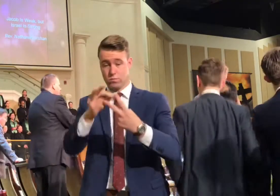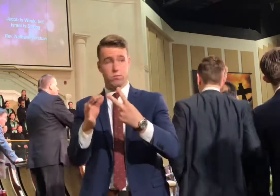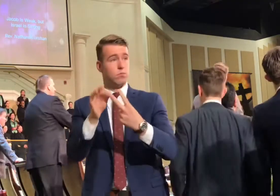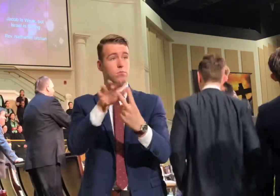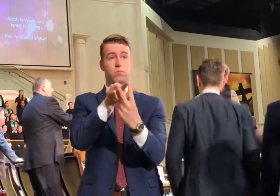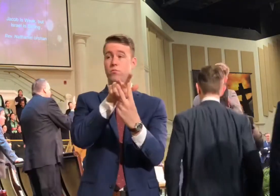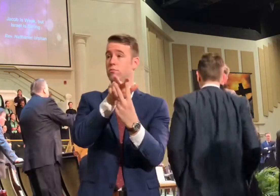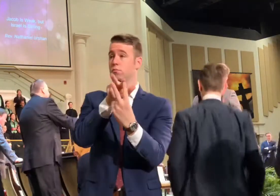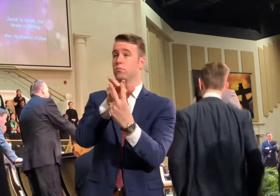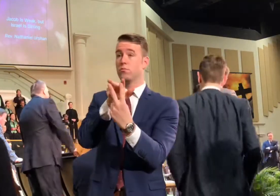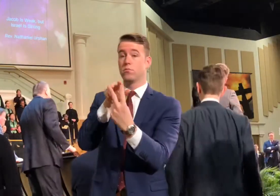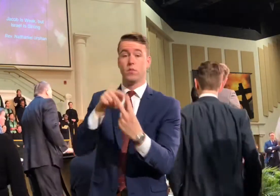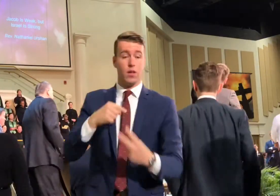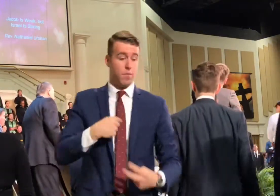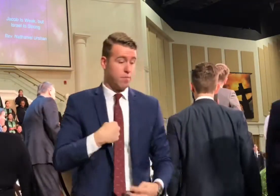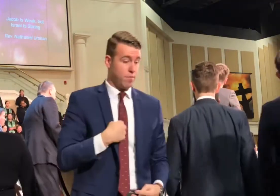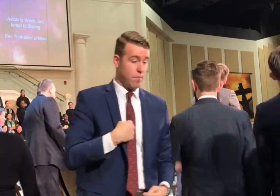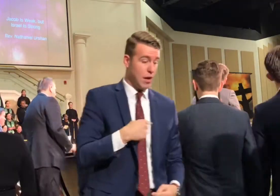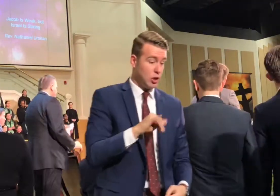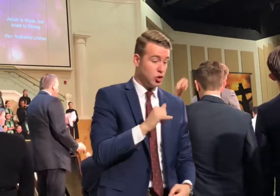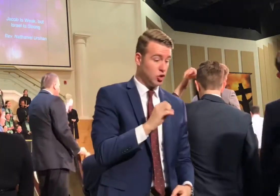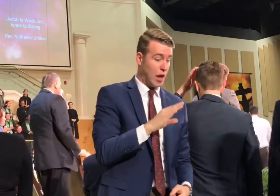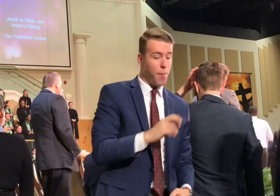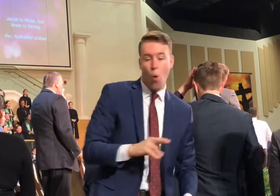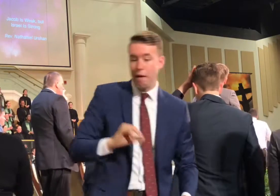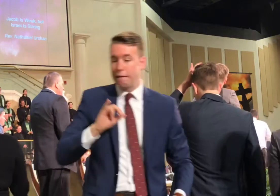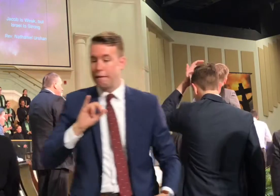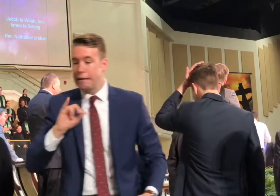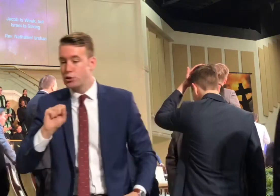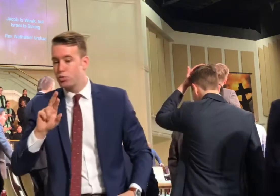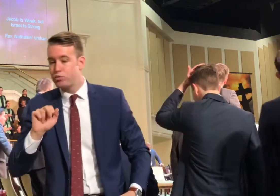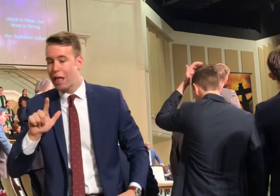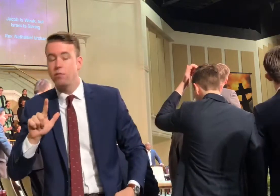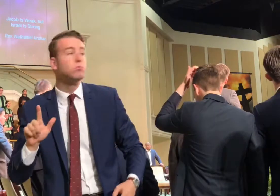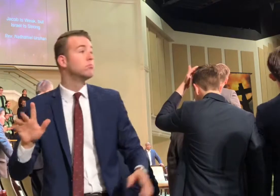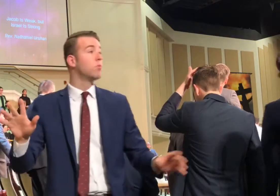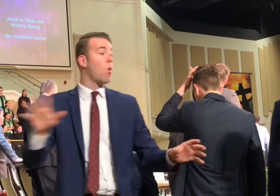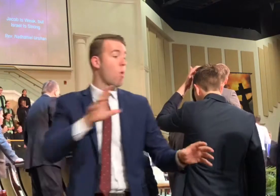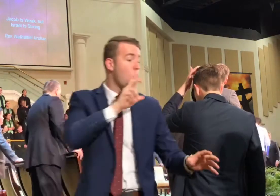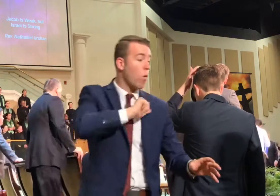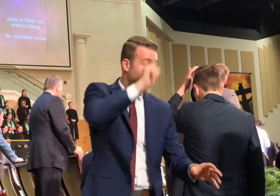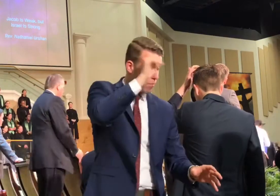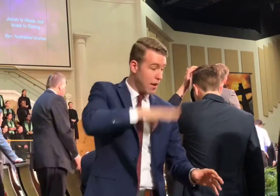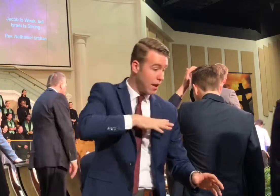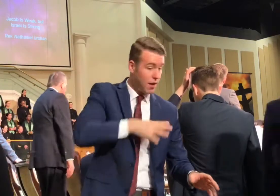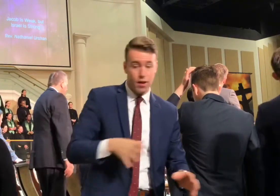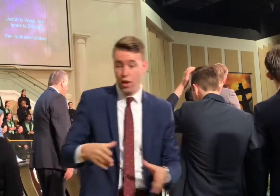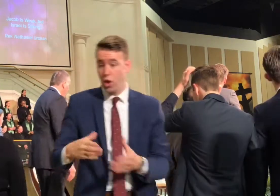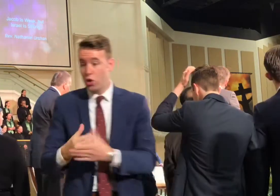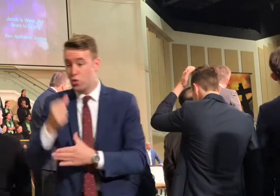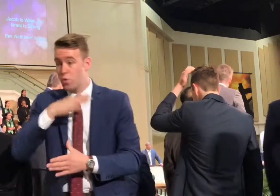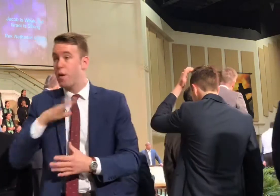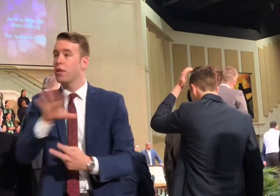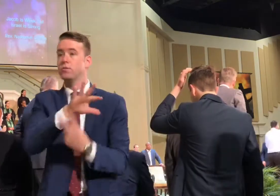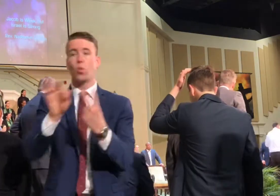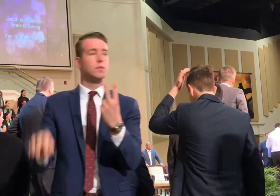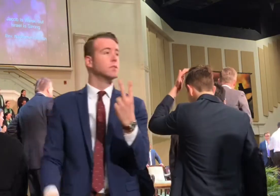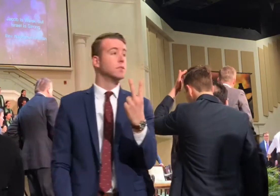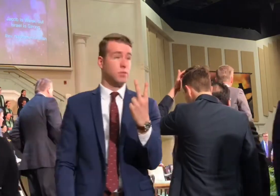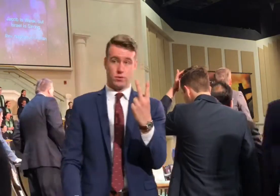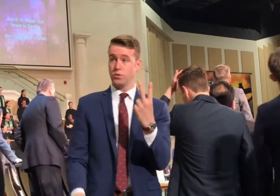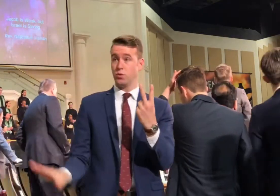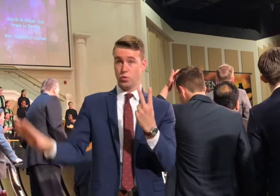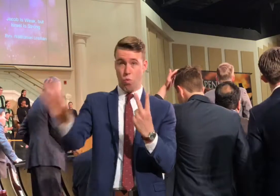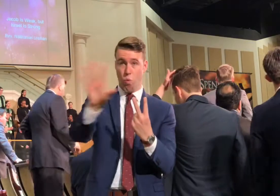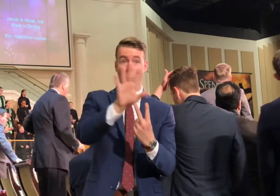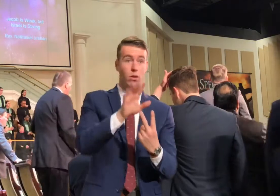can be Jacob or you can be Israel. You can be the old man or you can be the new man. You can